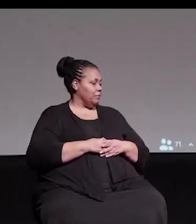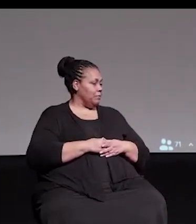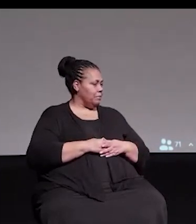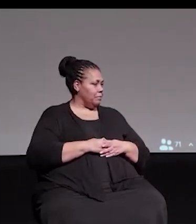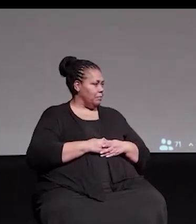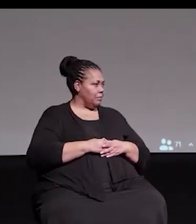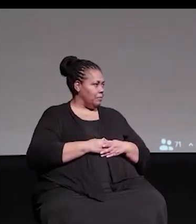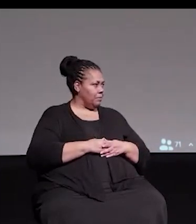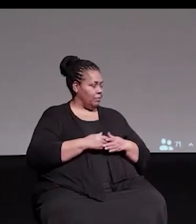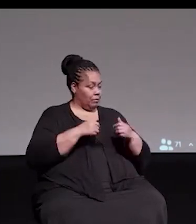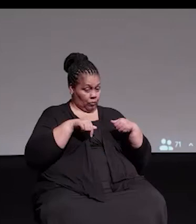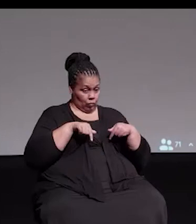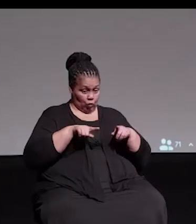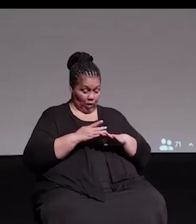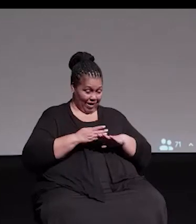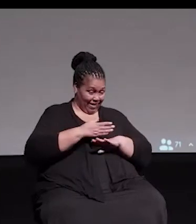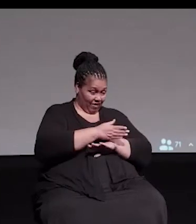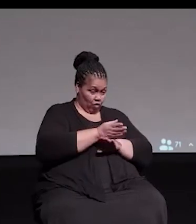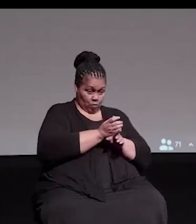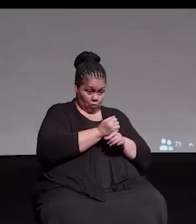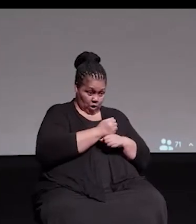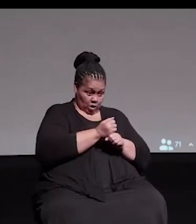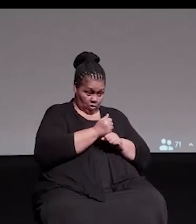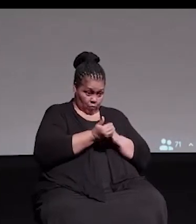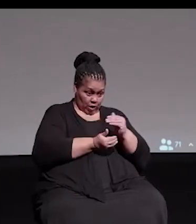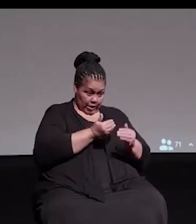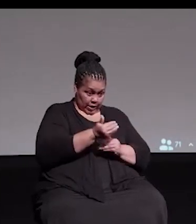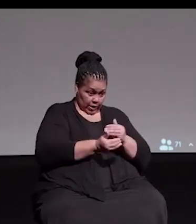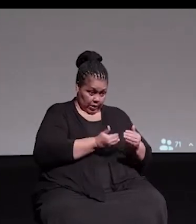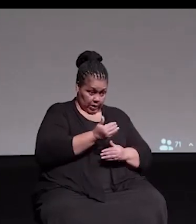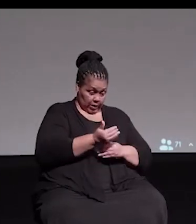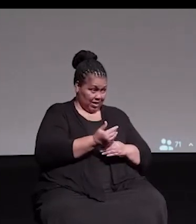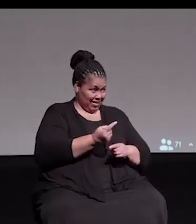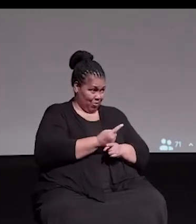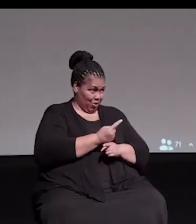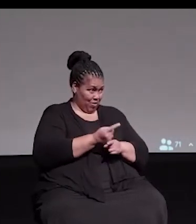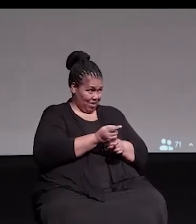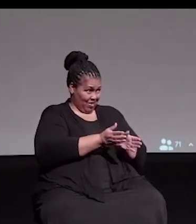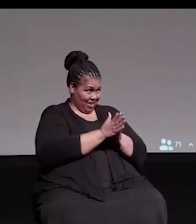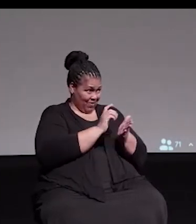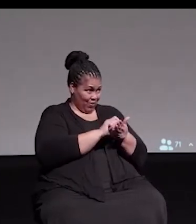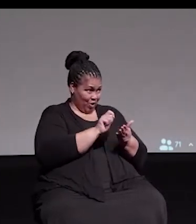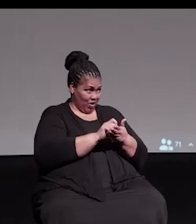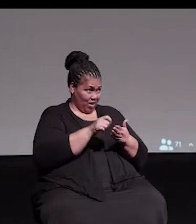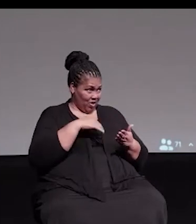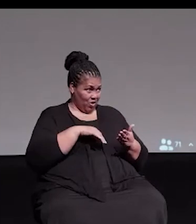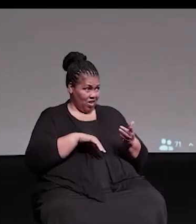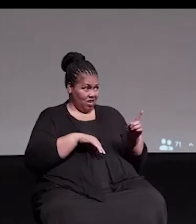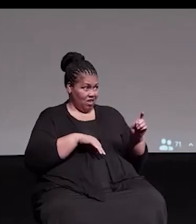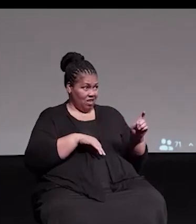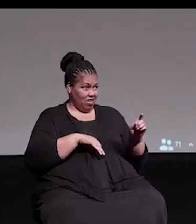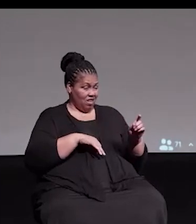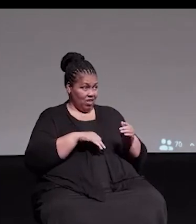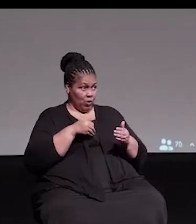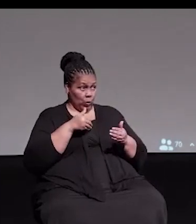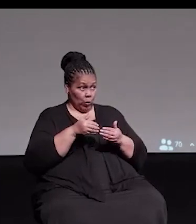Is there a time during the post-production process that's most appropriate to ask for writing credit? Toward